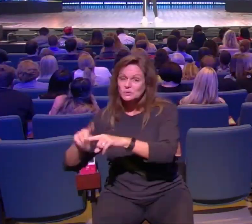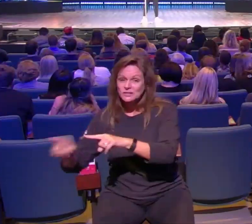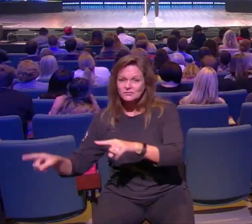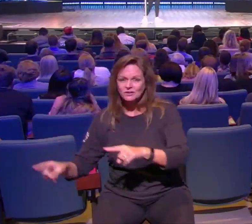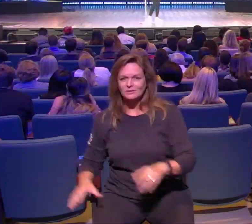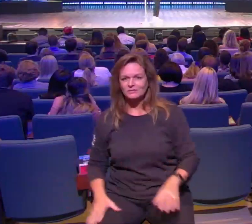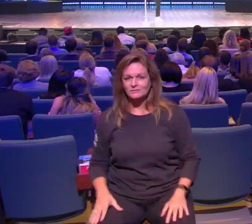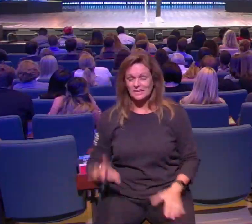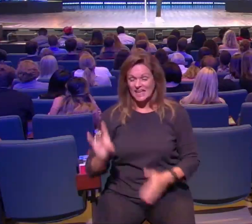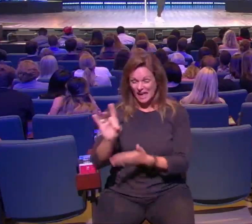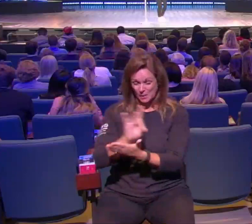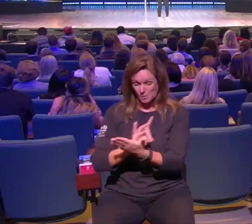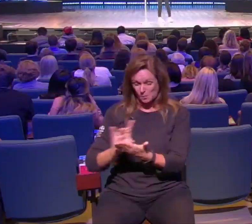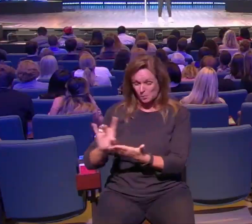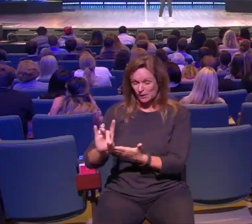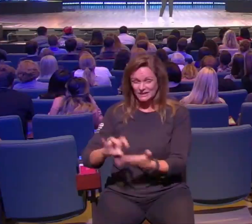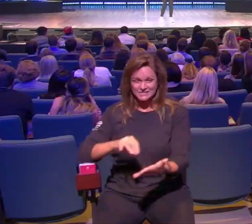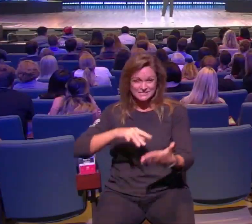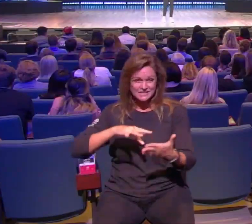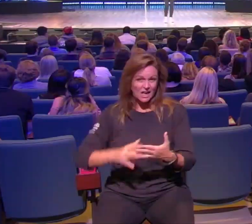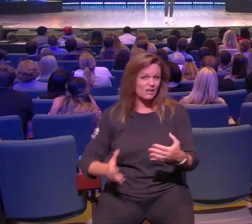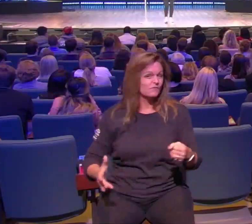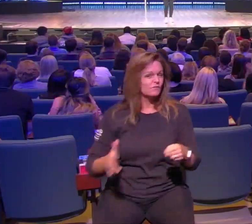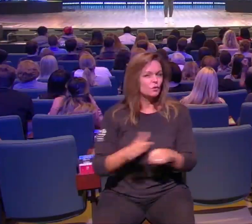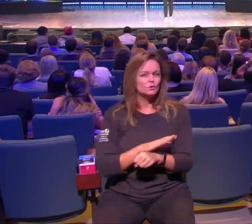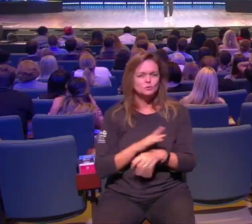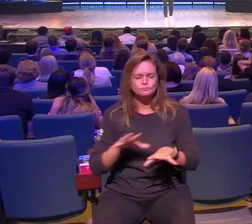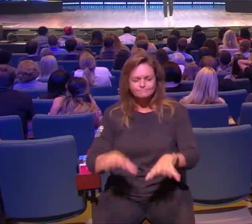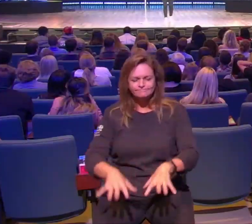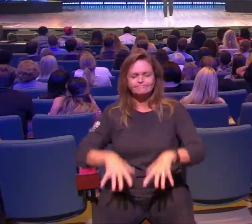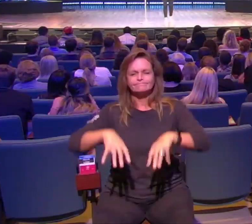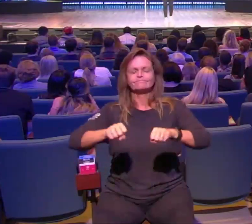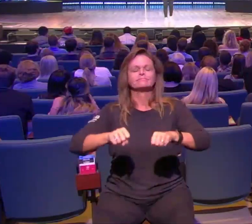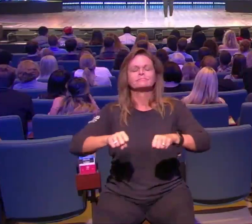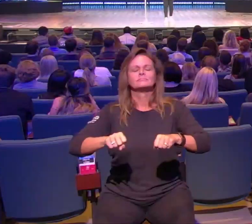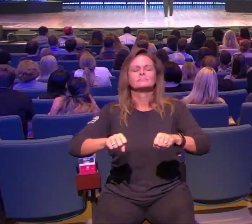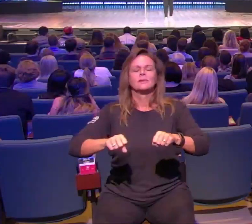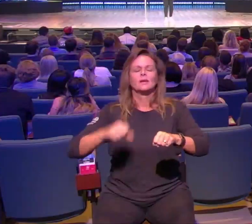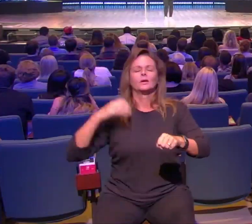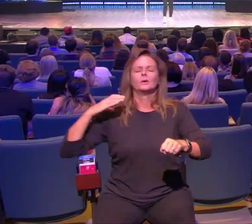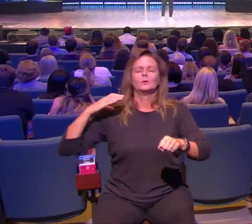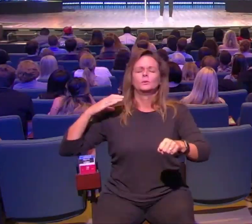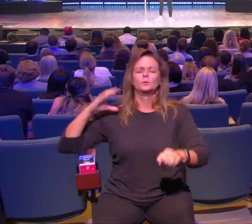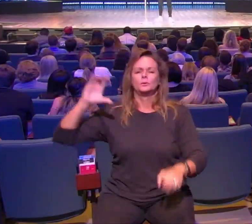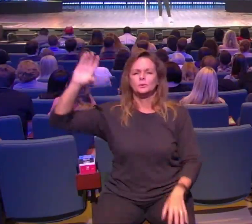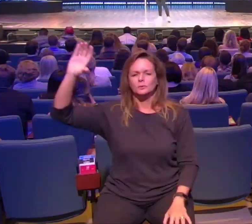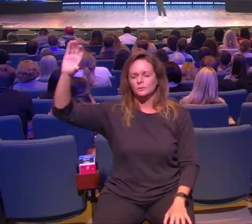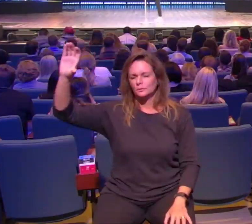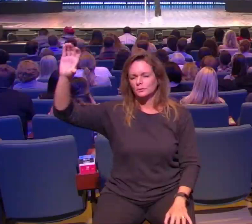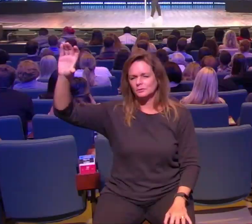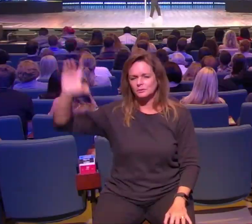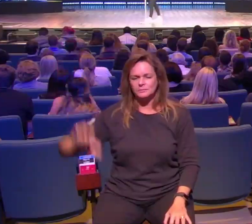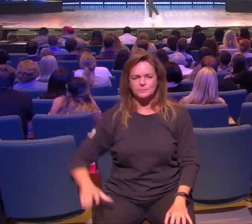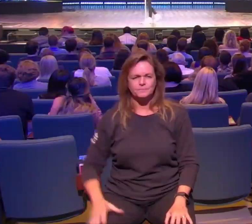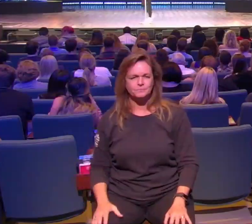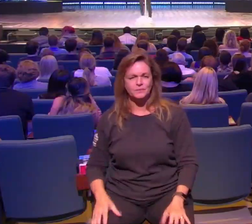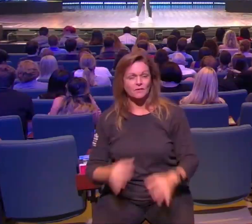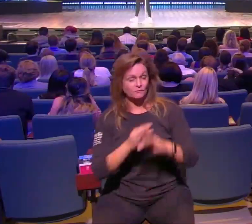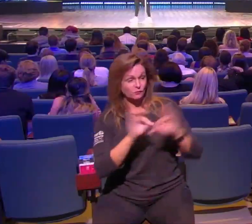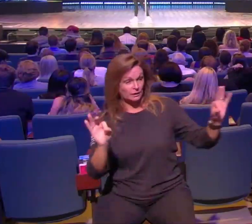study totally devoted for you to step into the freedom that God has for you. We've never done freedom encounters